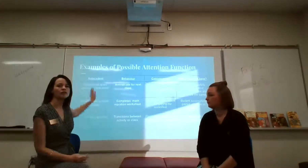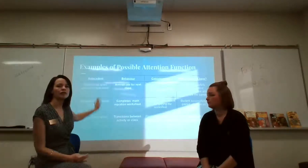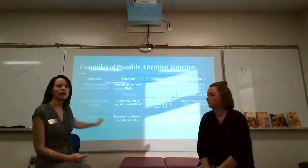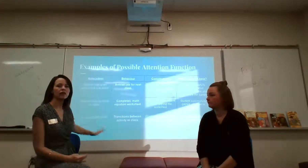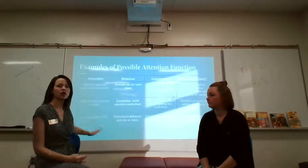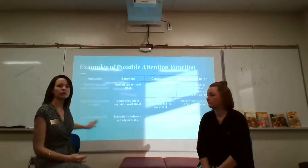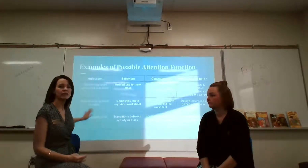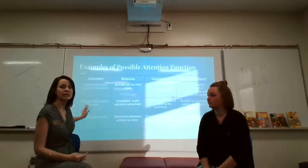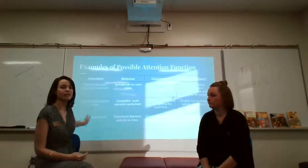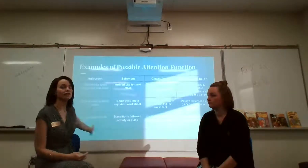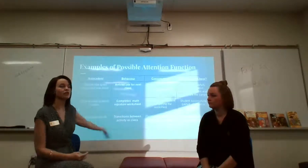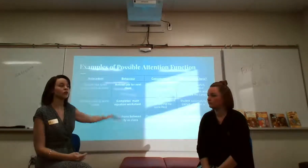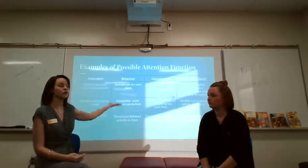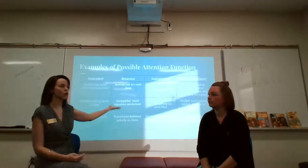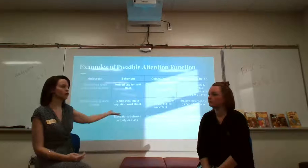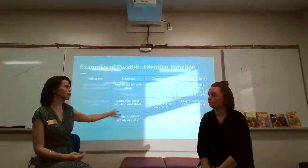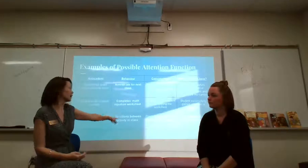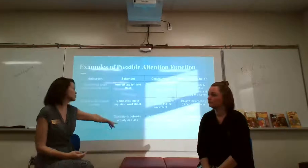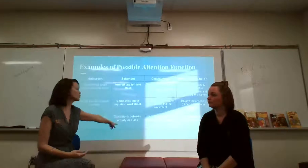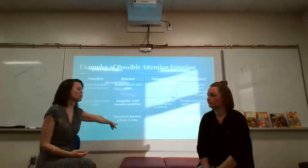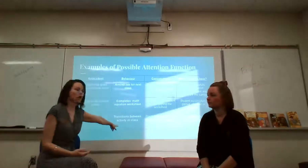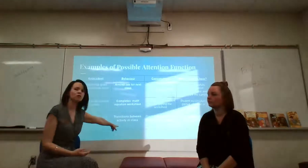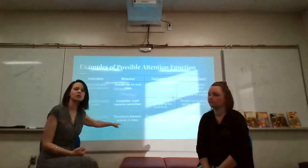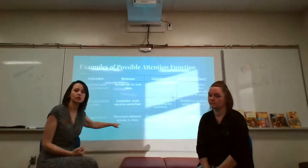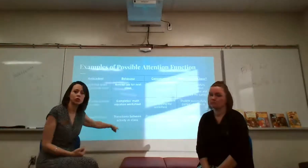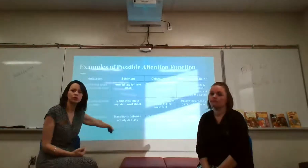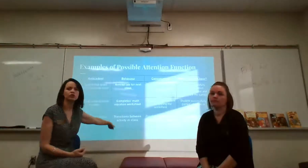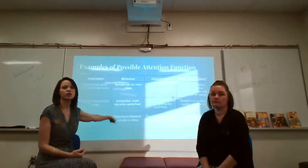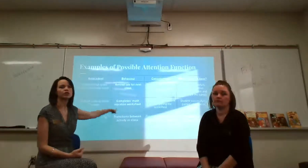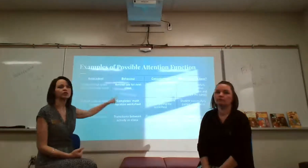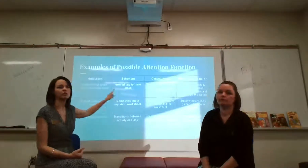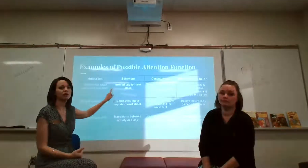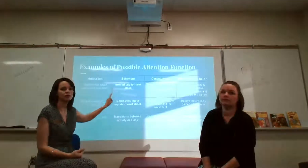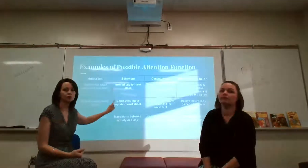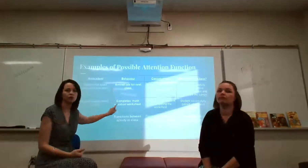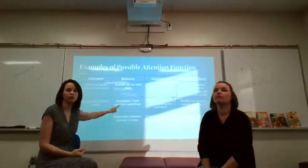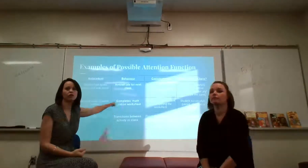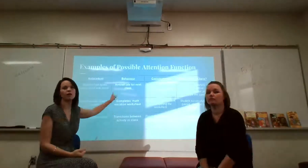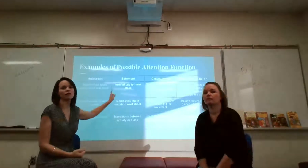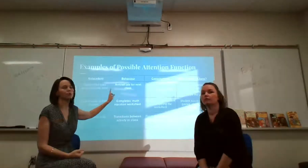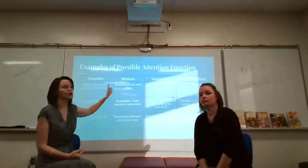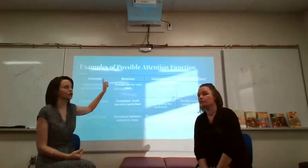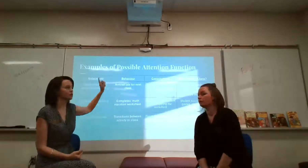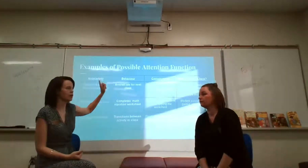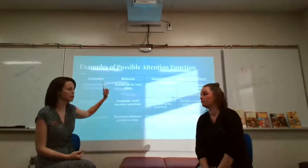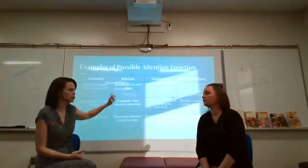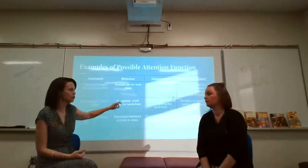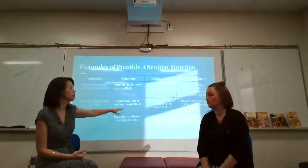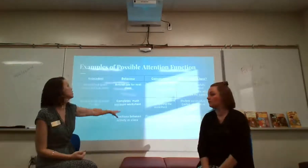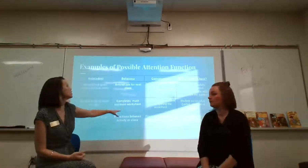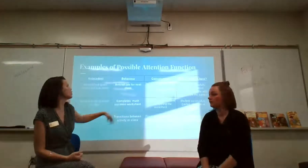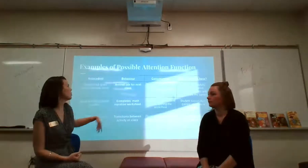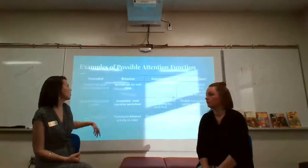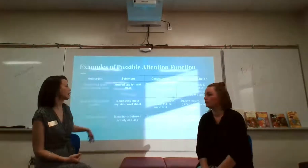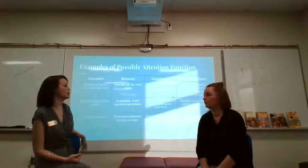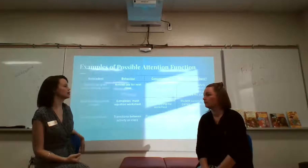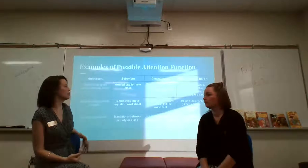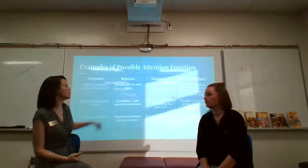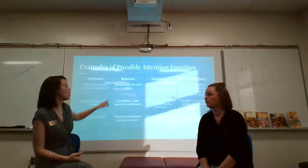in the A column to evoke the behaviors we want, to evoke the transition behaviors, to evoke the math worksheet behaviors, to, all that kind of stuff,